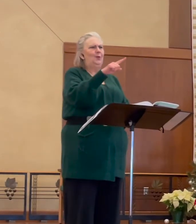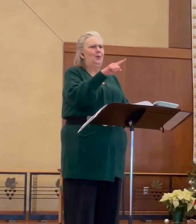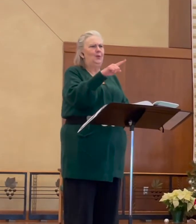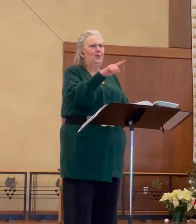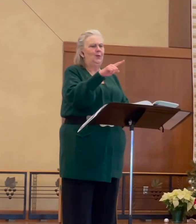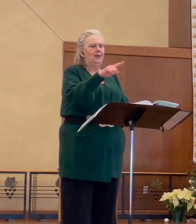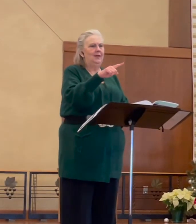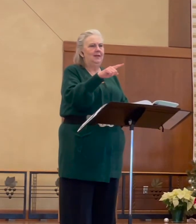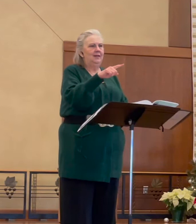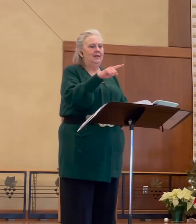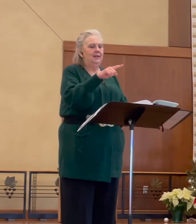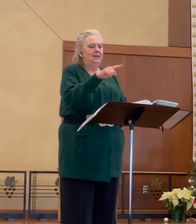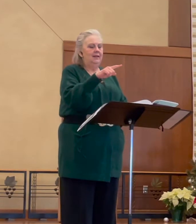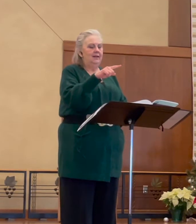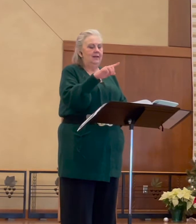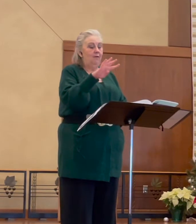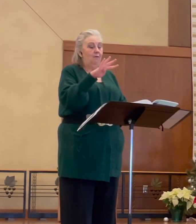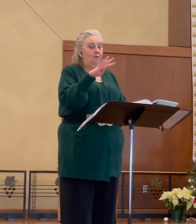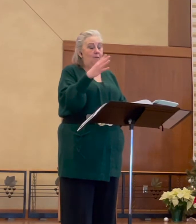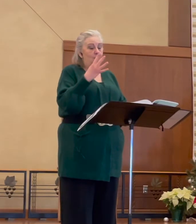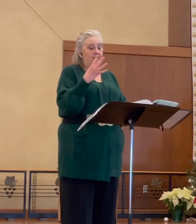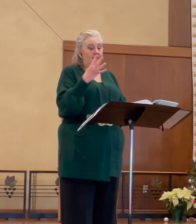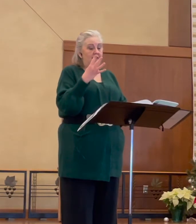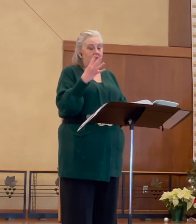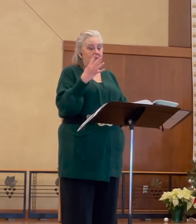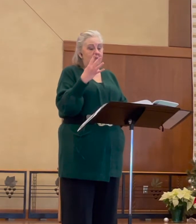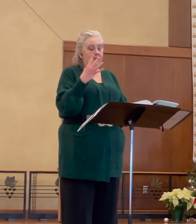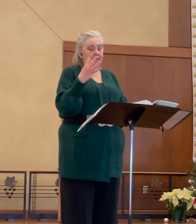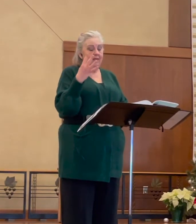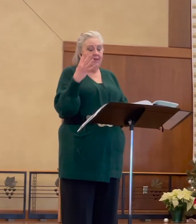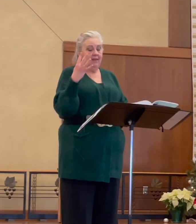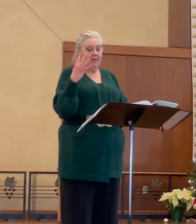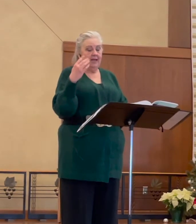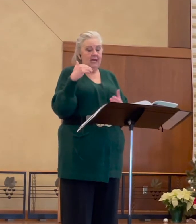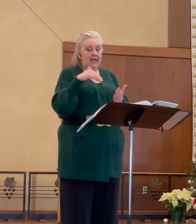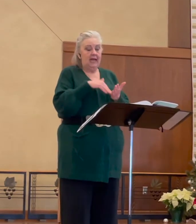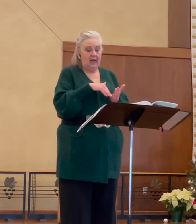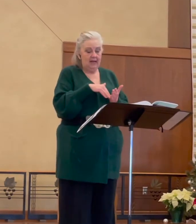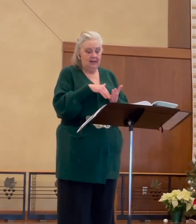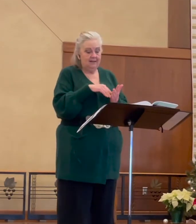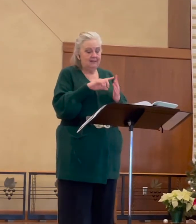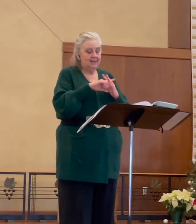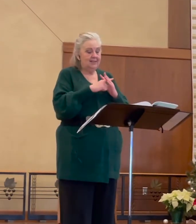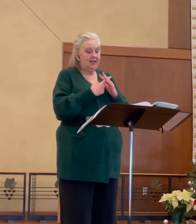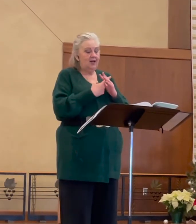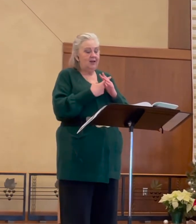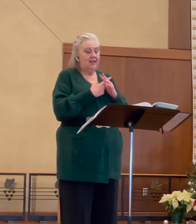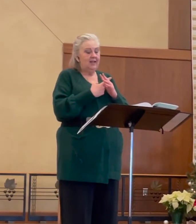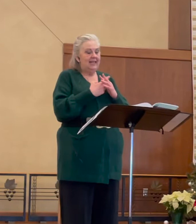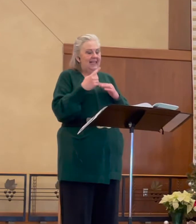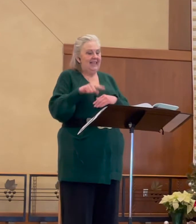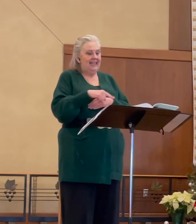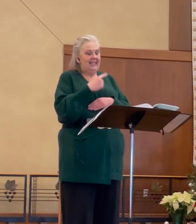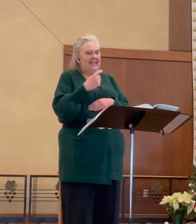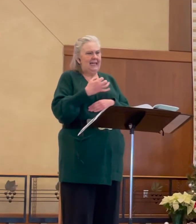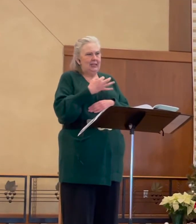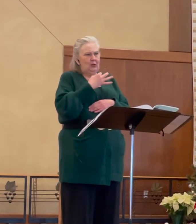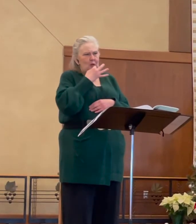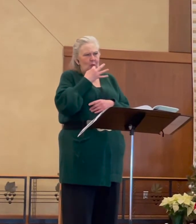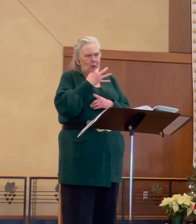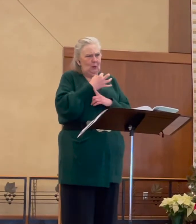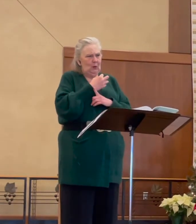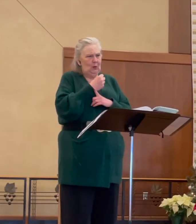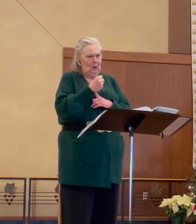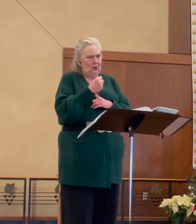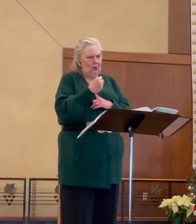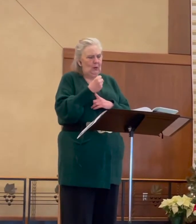And we make it to verse 4. And we're brought back to where we started. For lo, the days are hastening on by